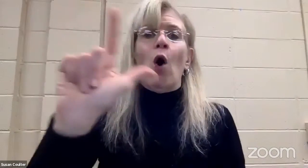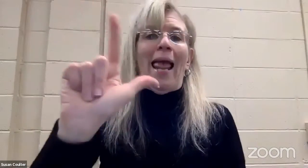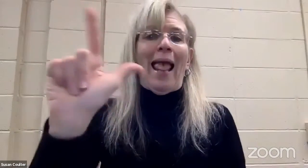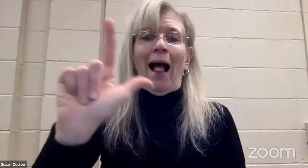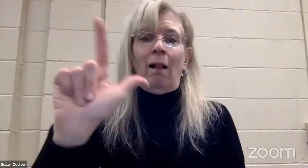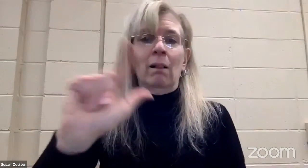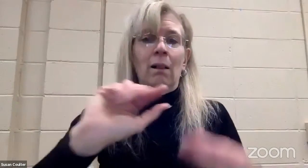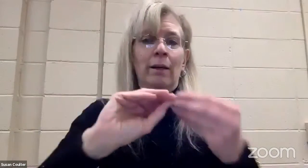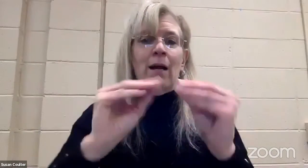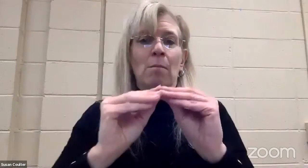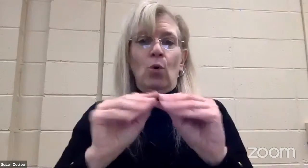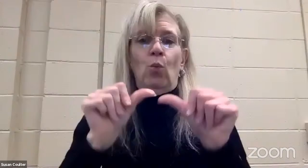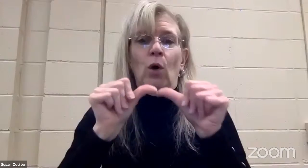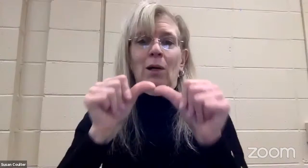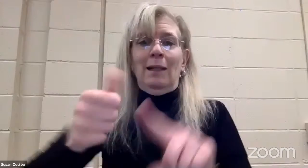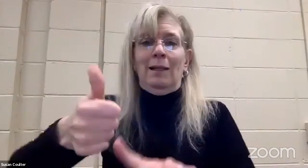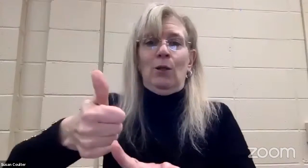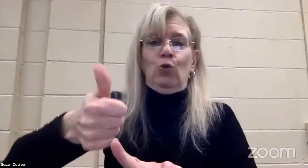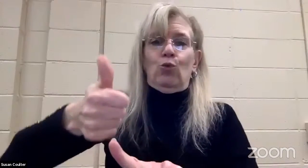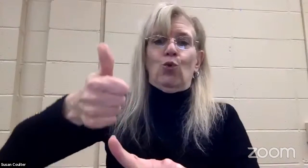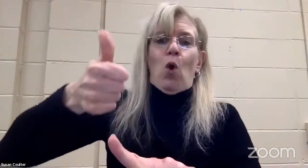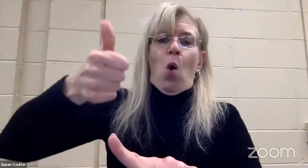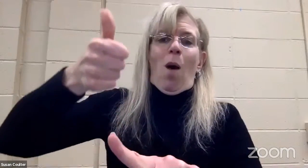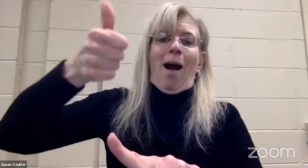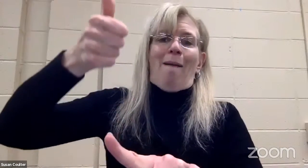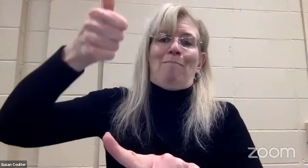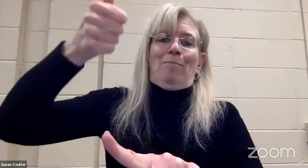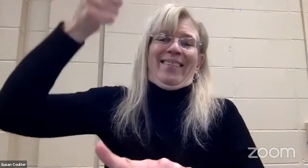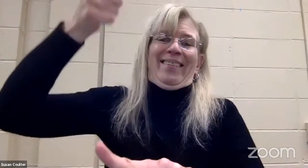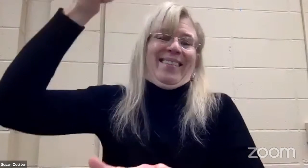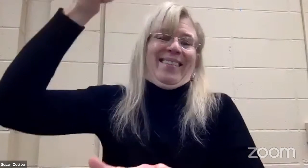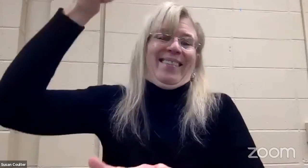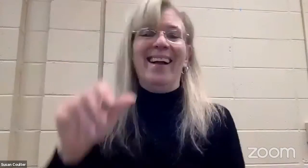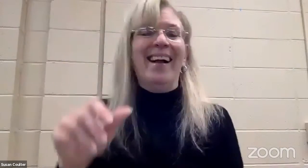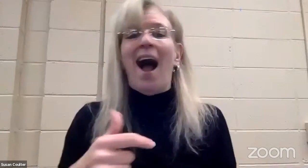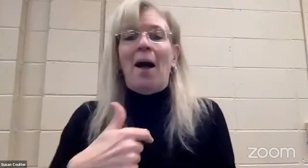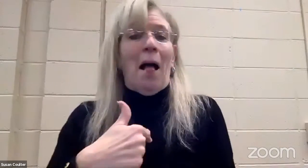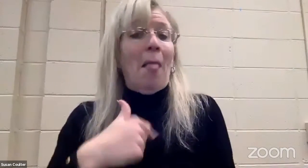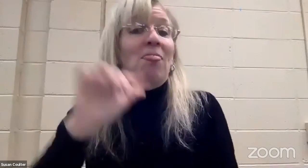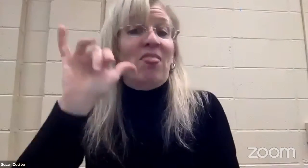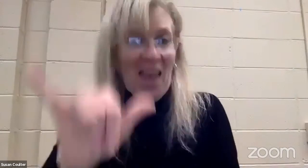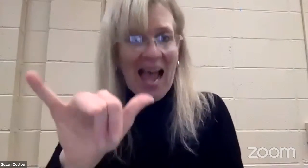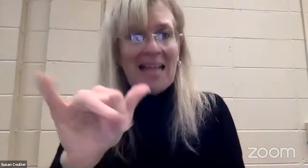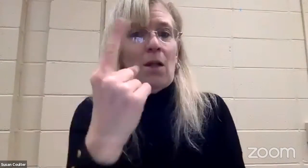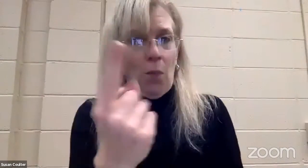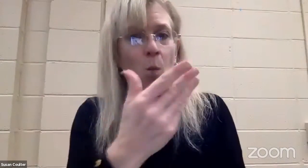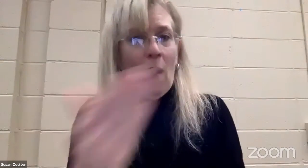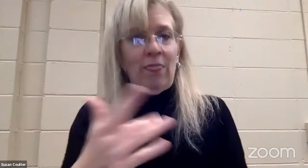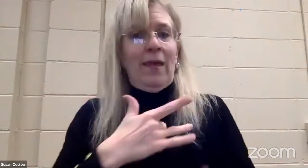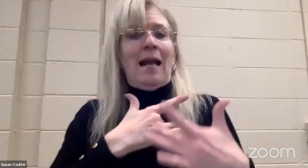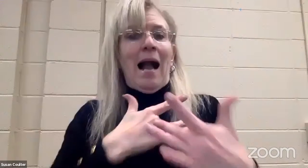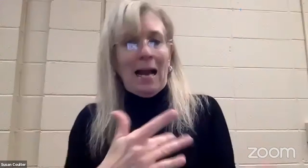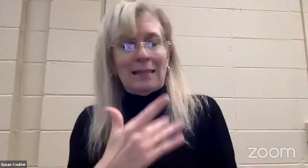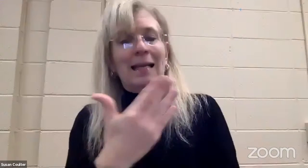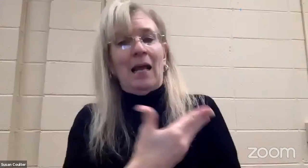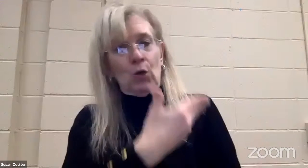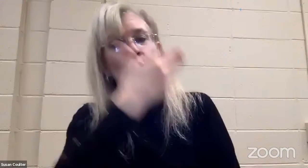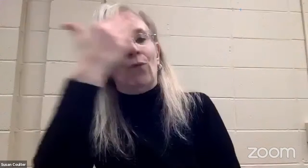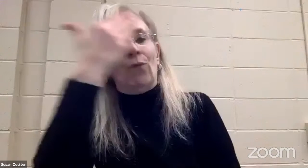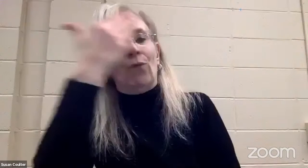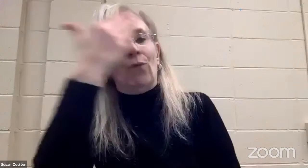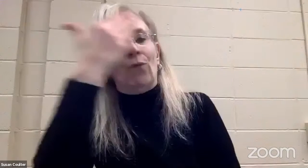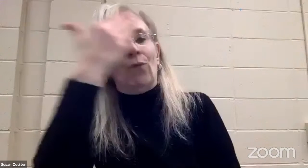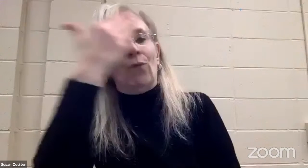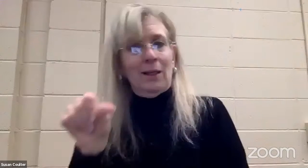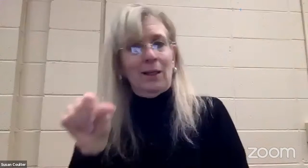Your L number will continue to go up. And that's the one thing I tend